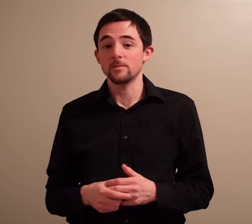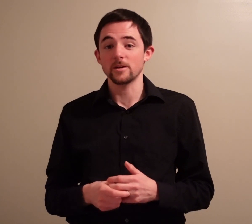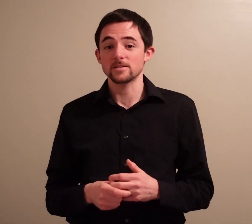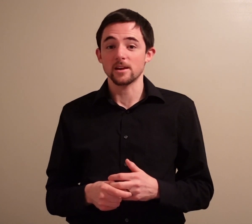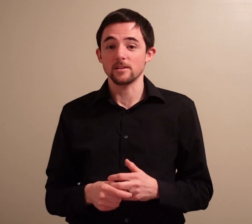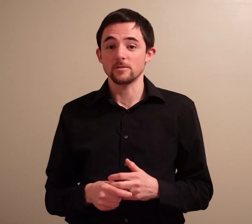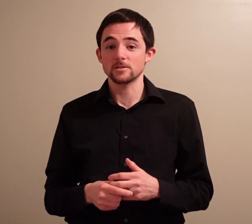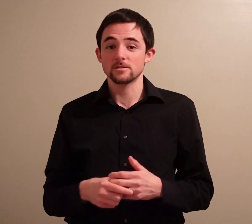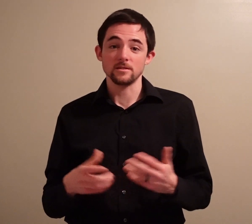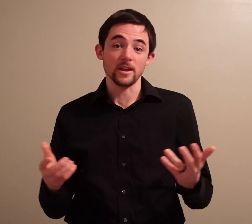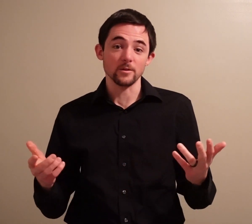American Sign Language.